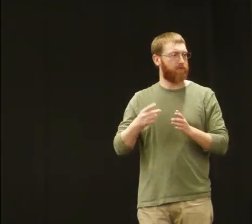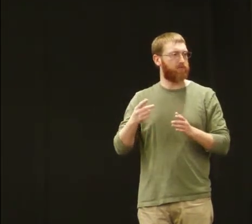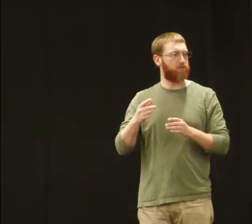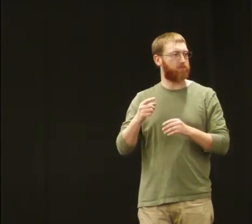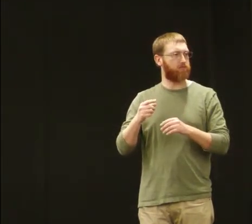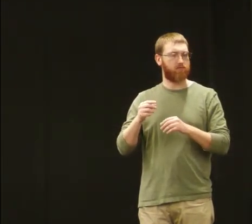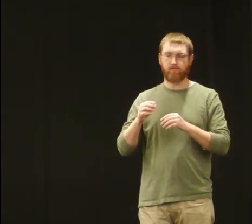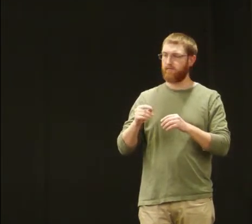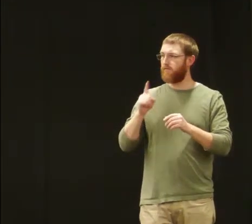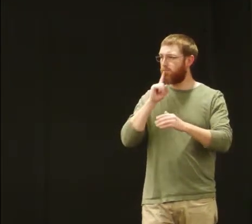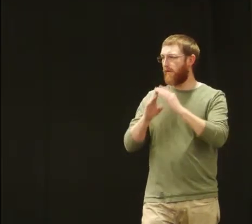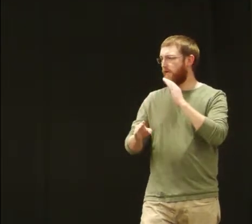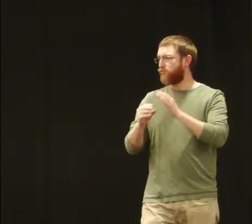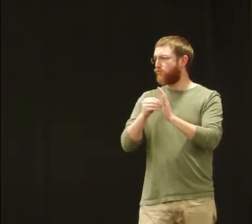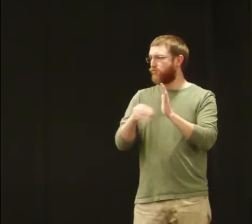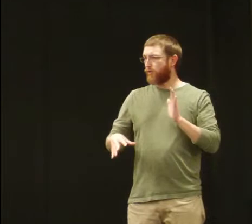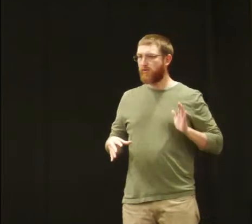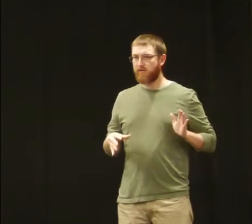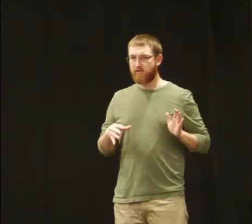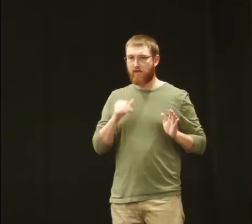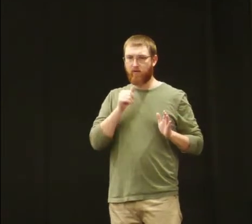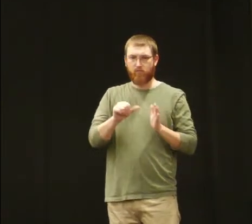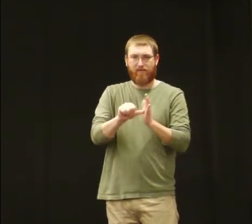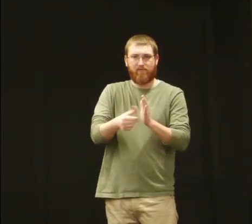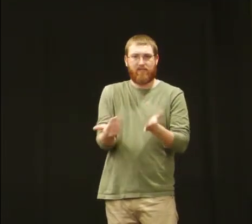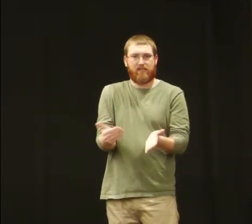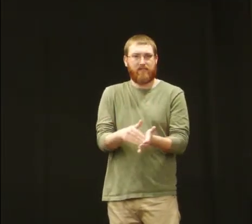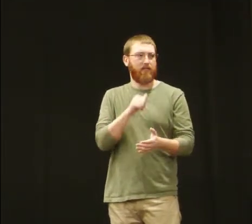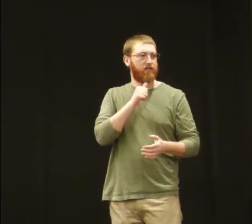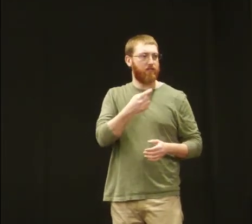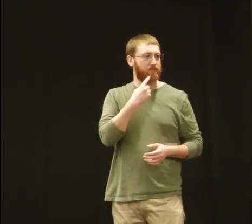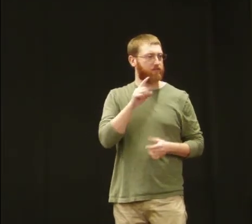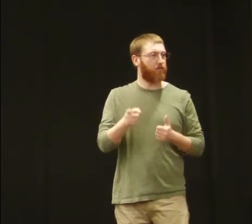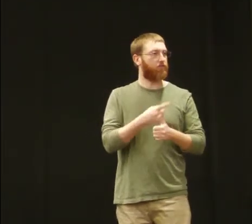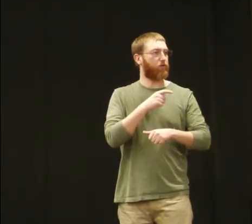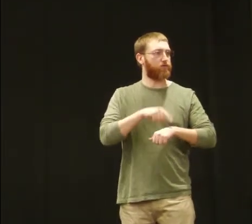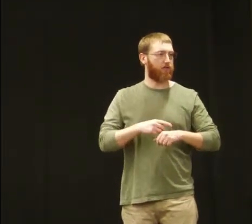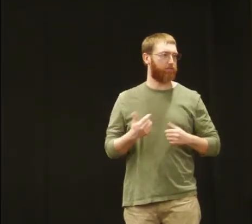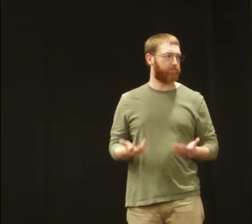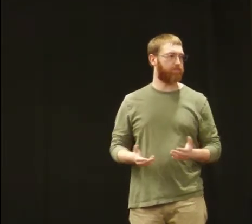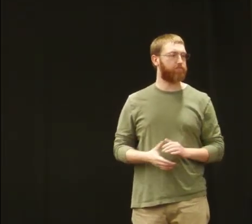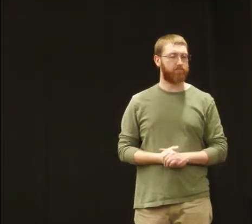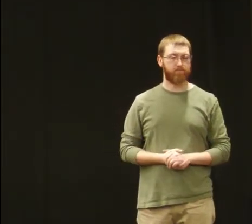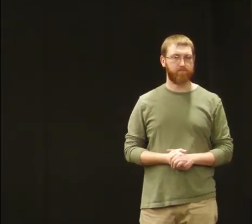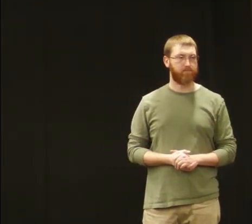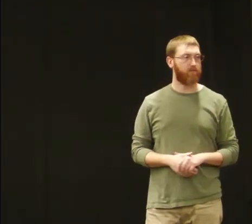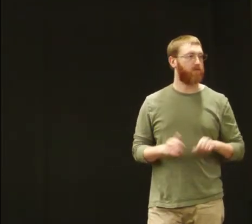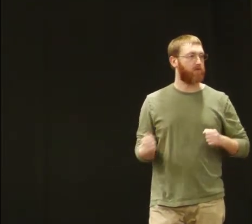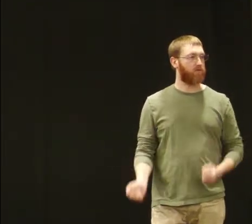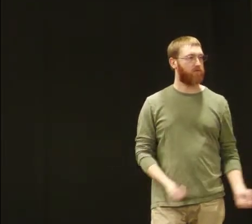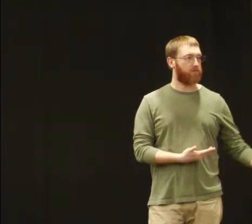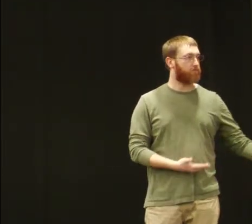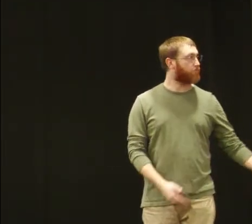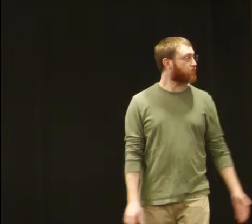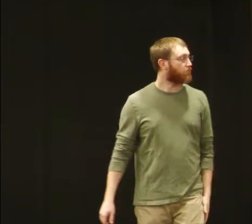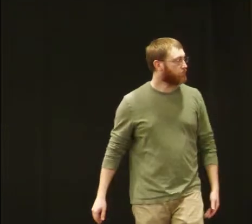I reiterated that because I didn't say it when we went over it the first time. Now,